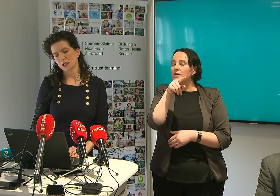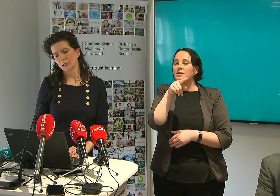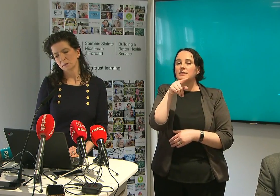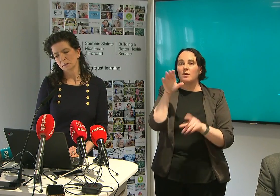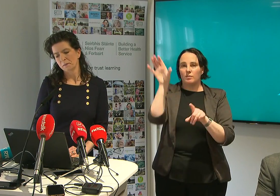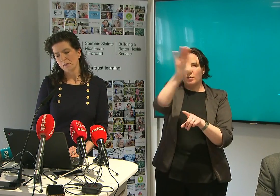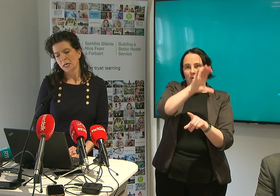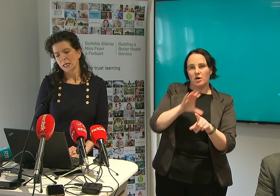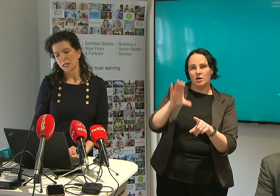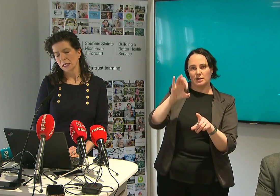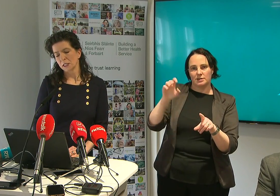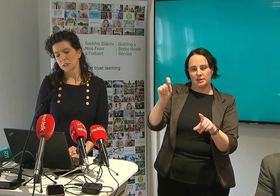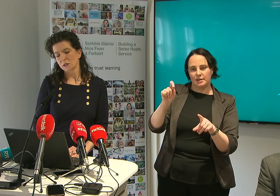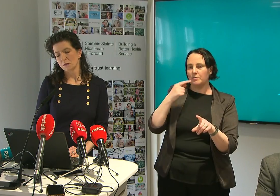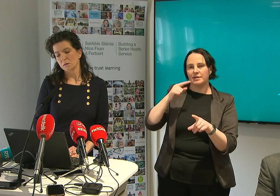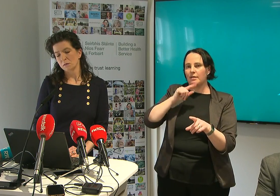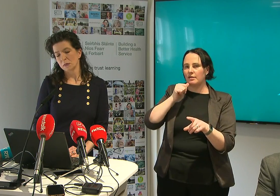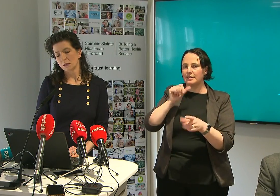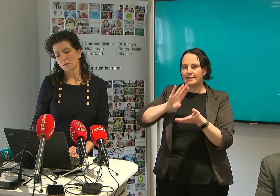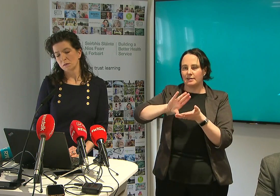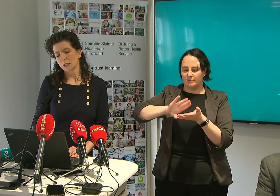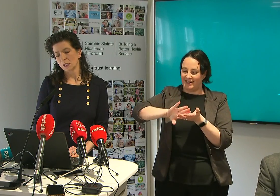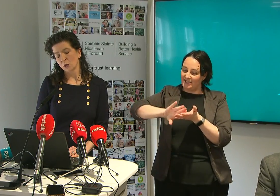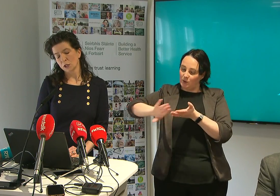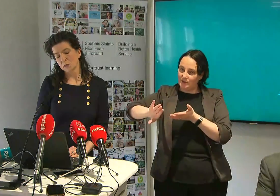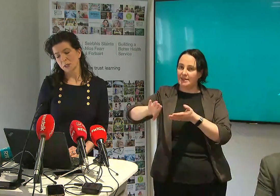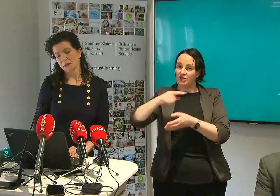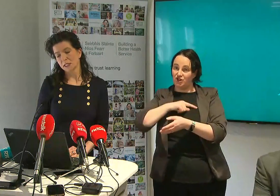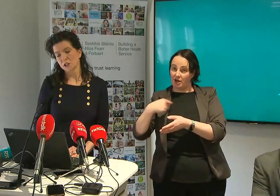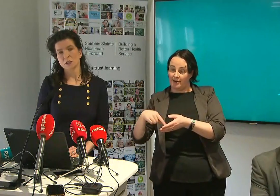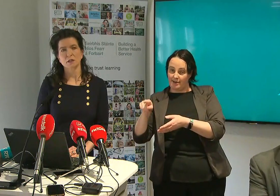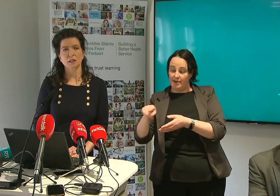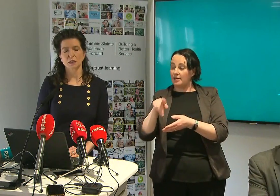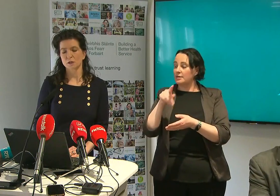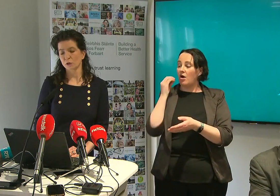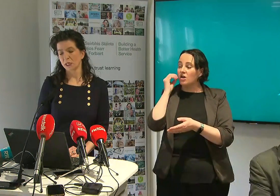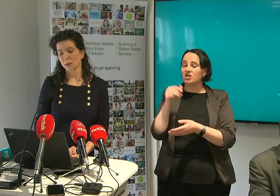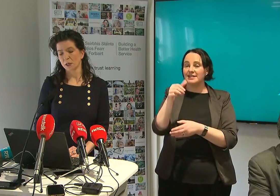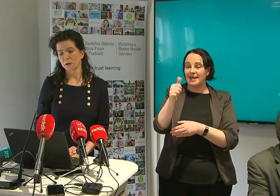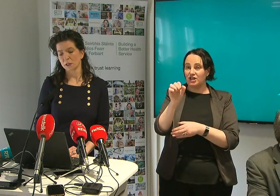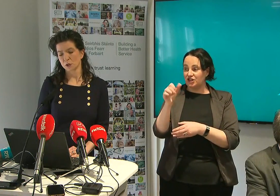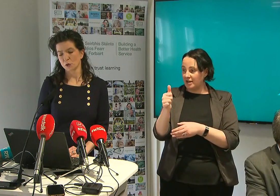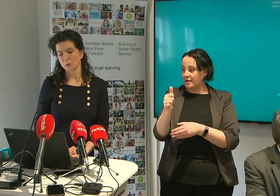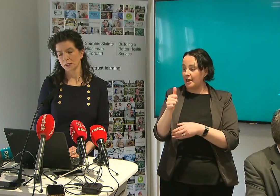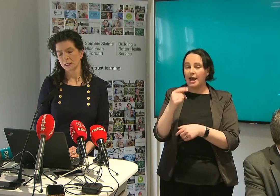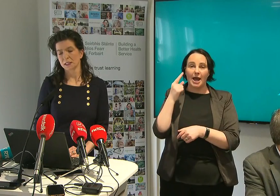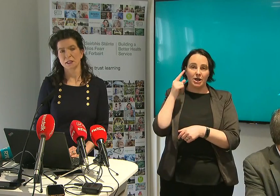except China. And the orange bar is Asia, the grey bar is Europe. And again,